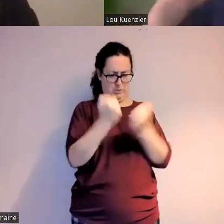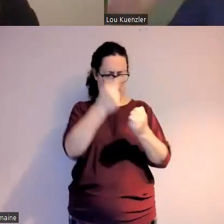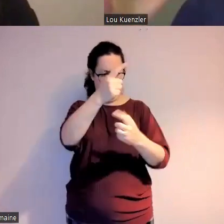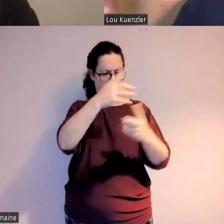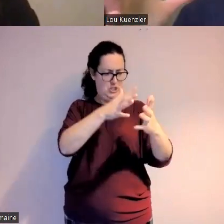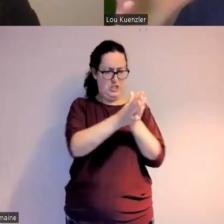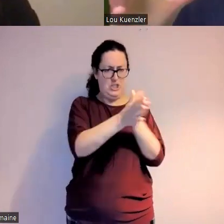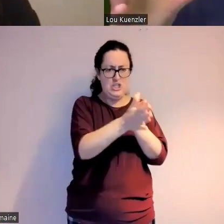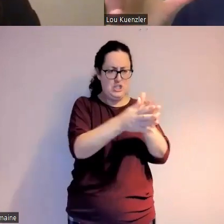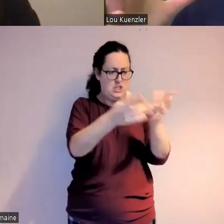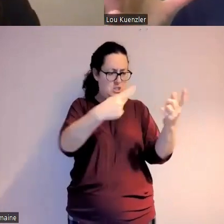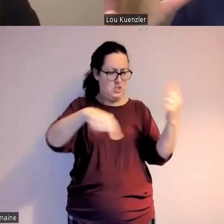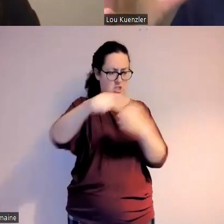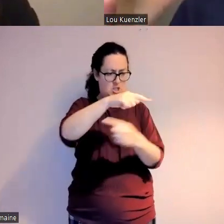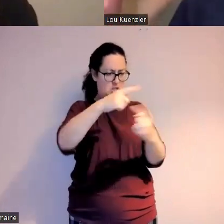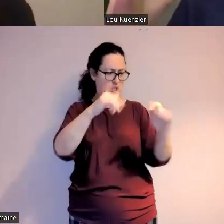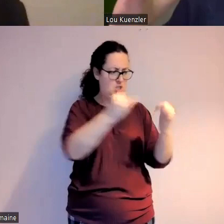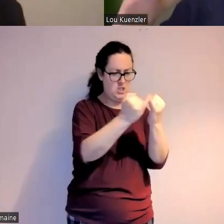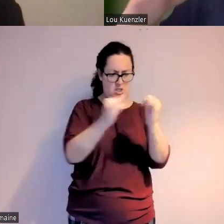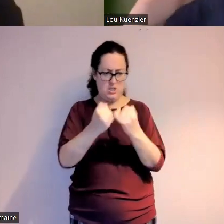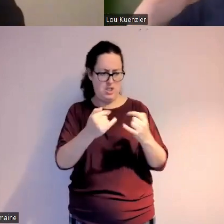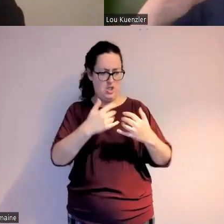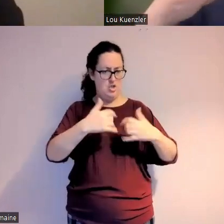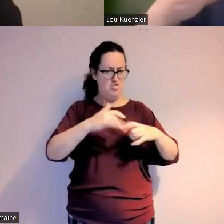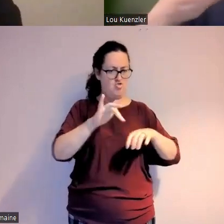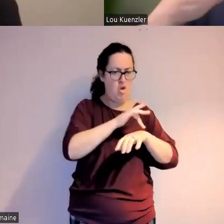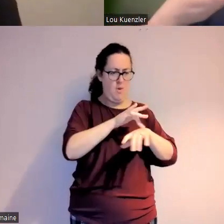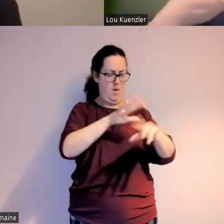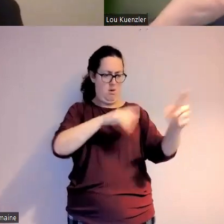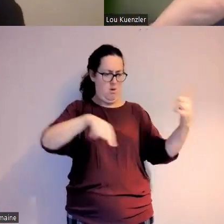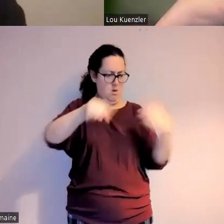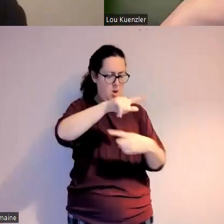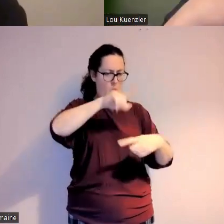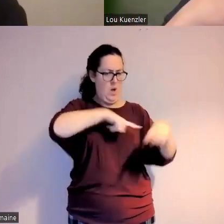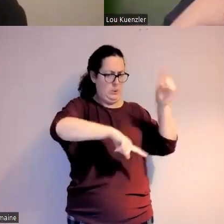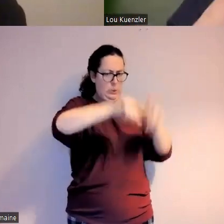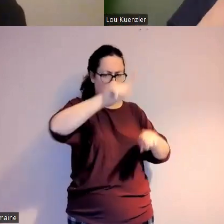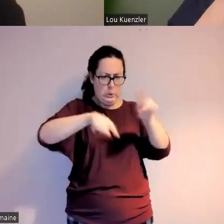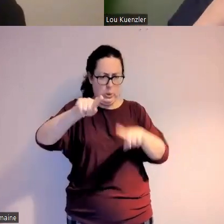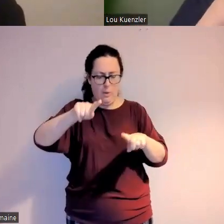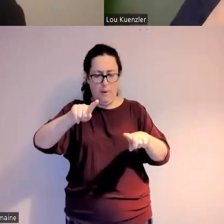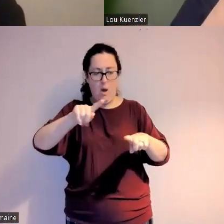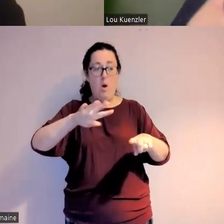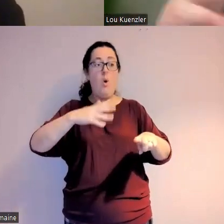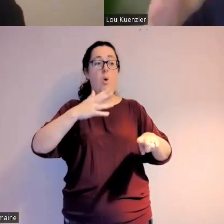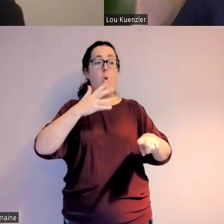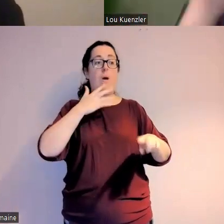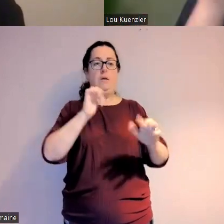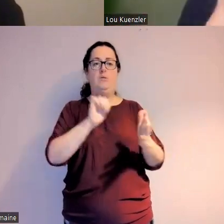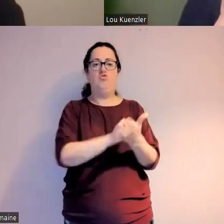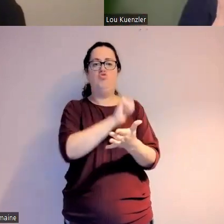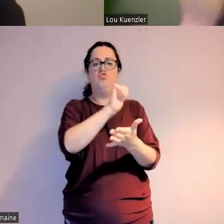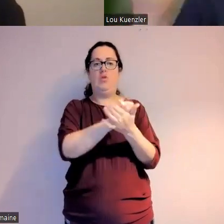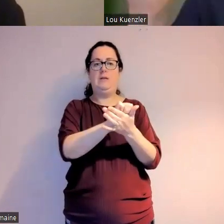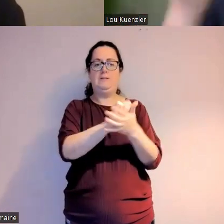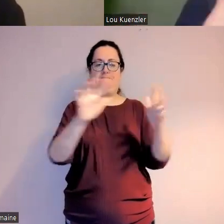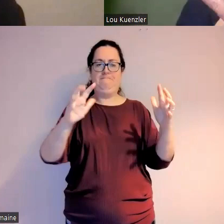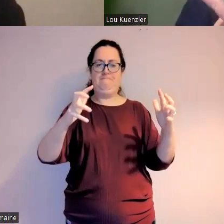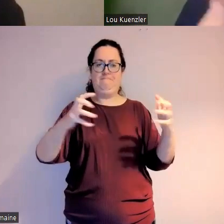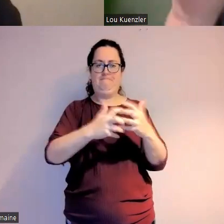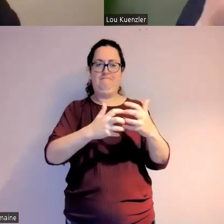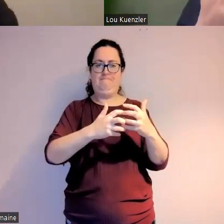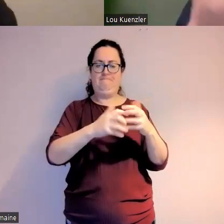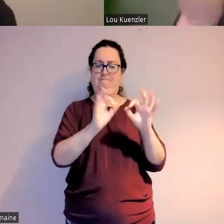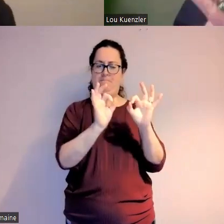friction and drama because they're so different. But when they finally get it right, they're like the dream team, because you've got all